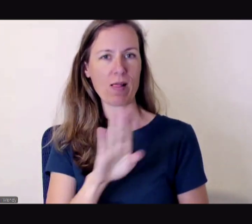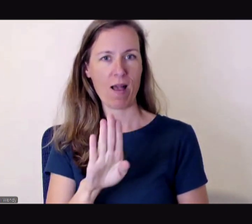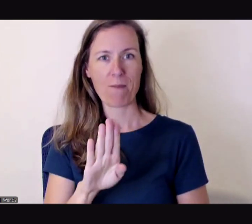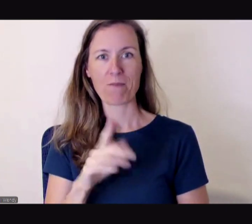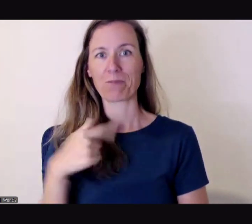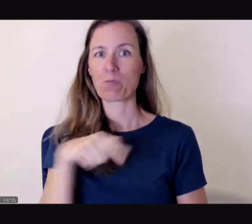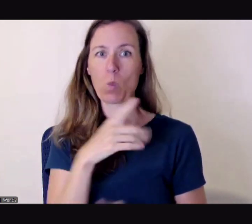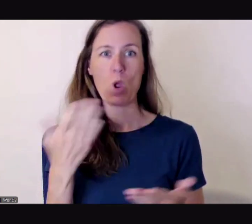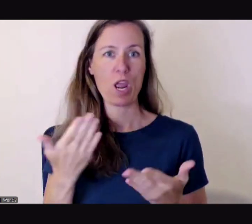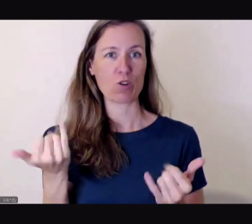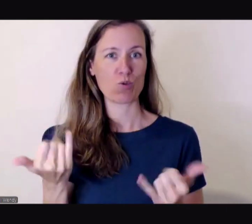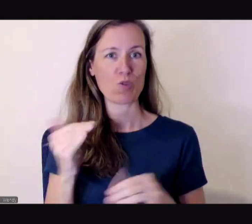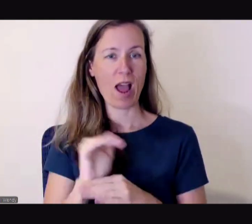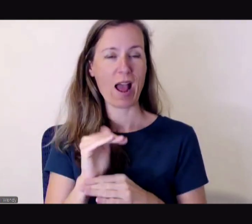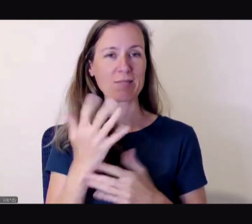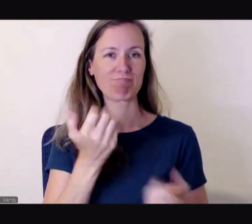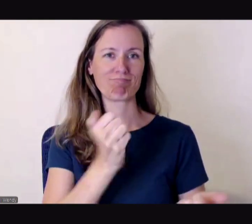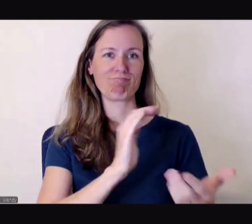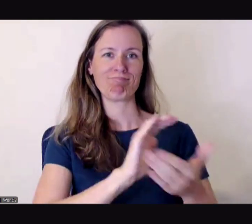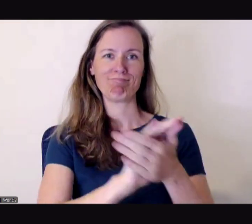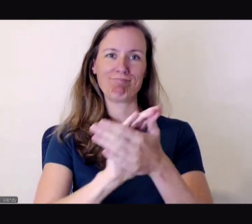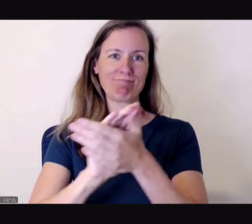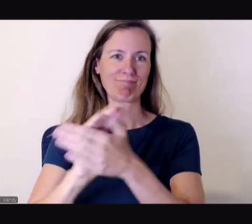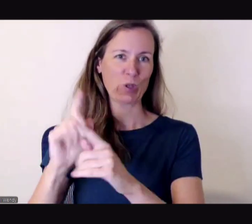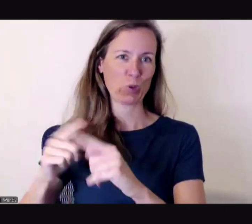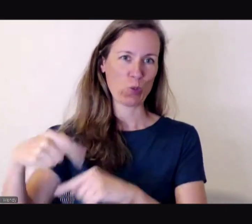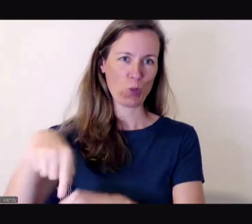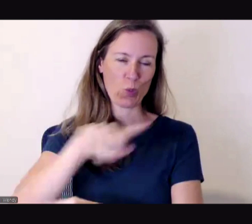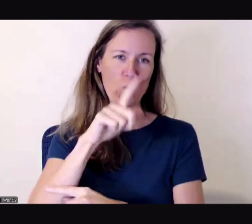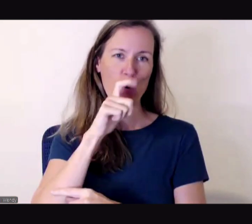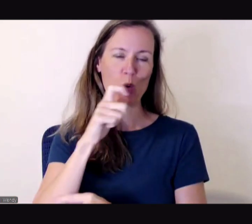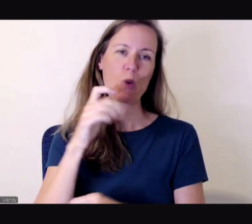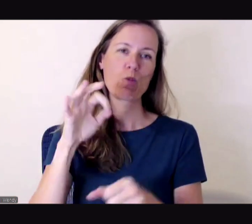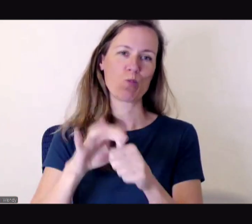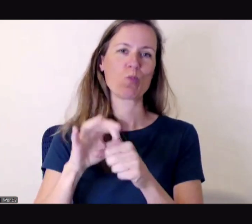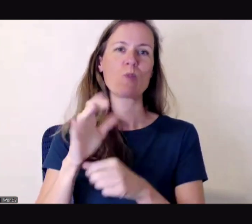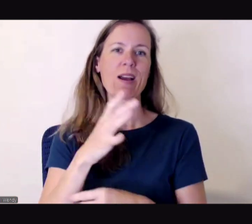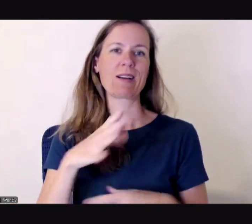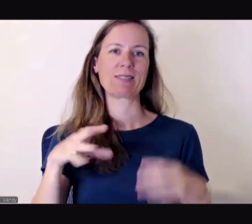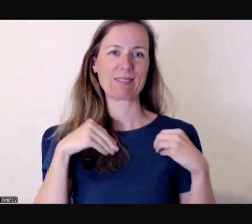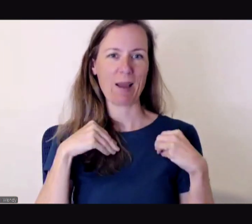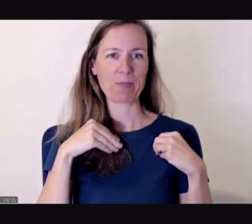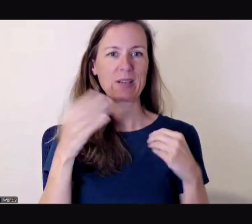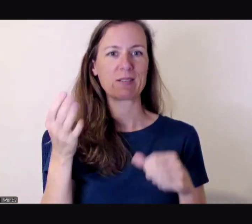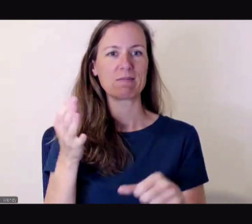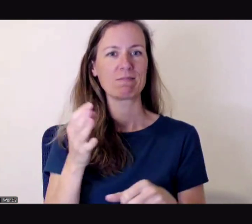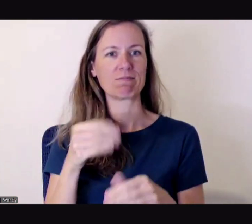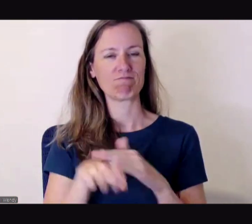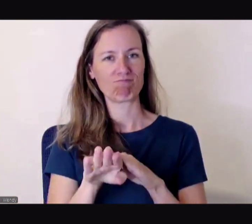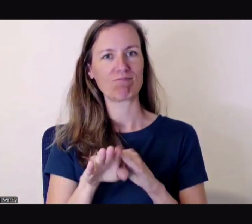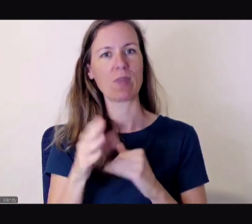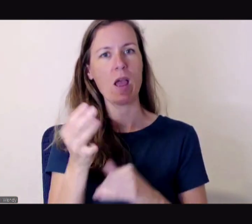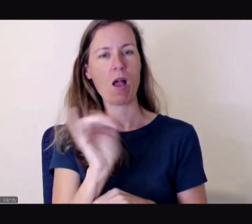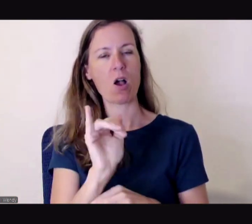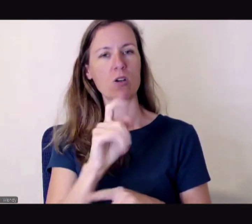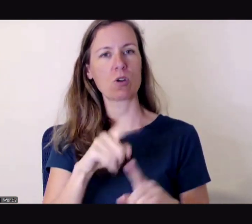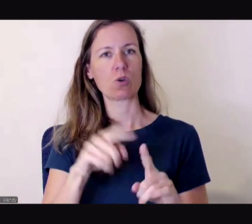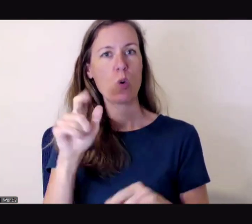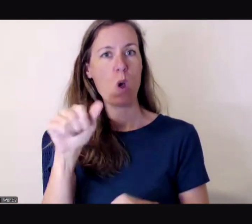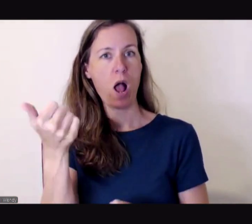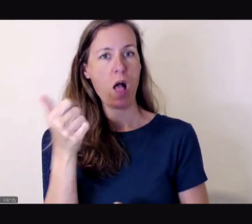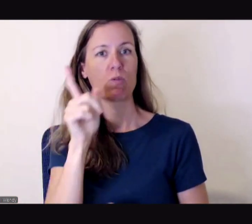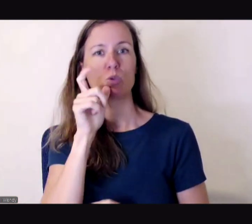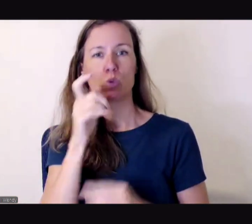to everybody who got accepted, voted for, and to those people as well who ran.